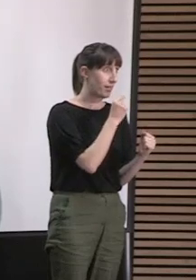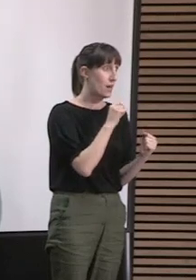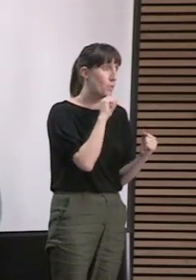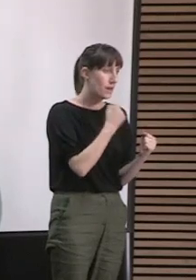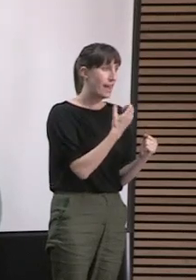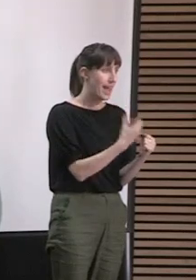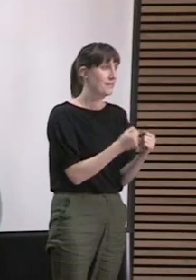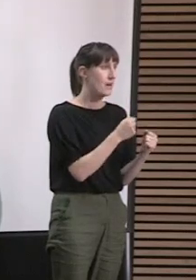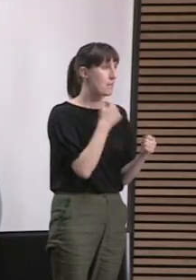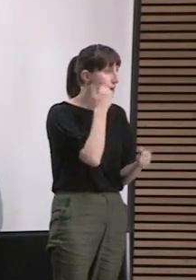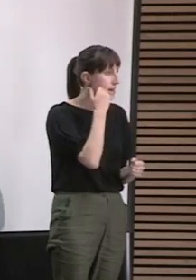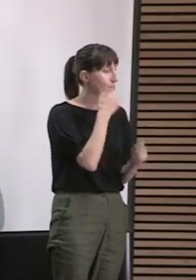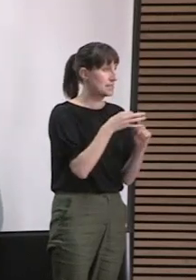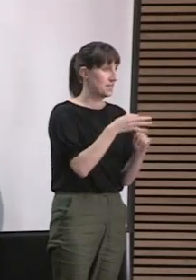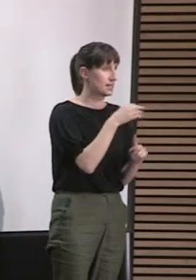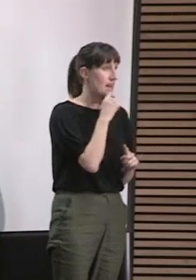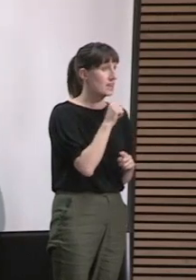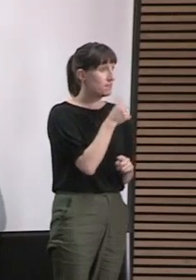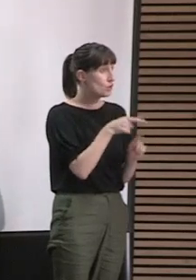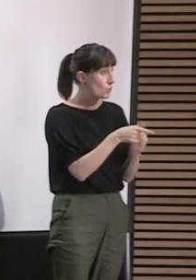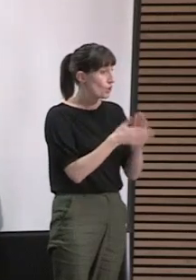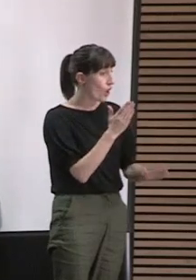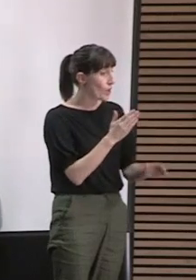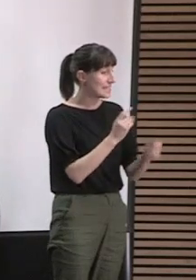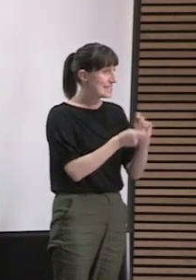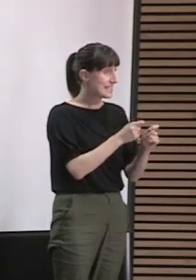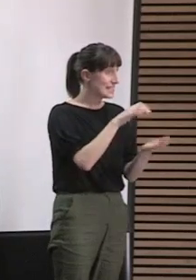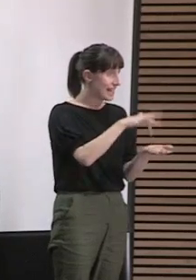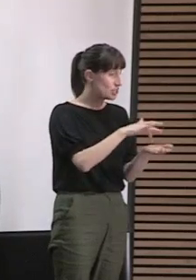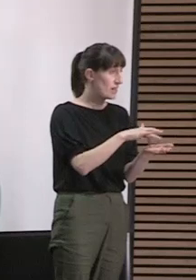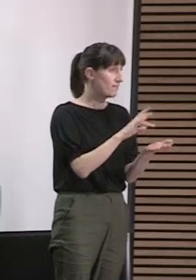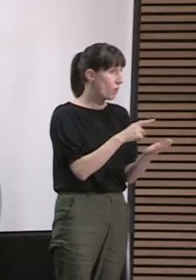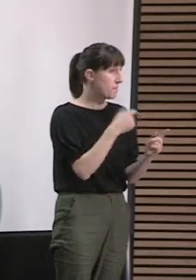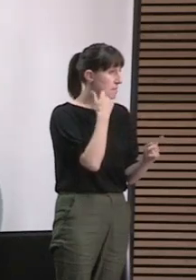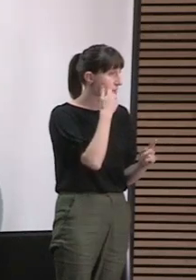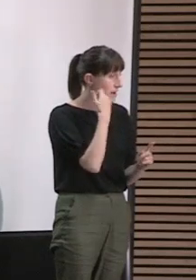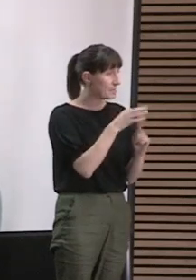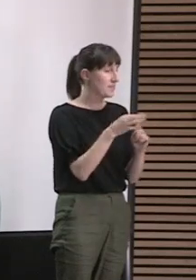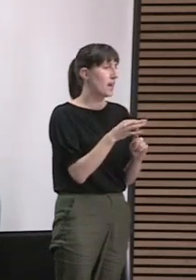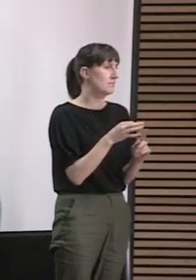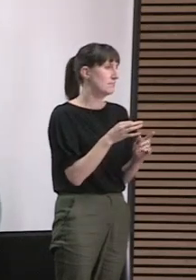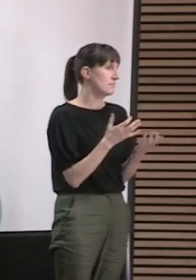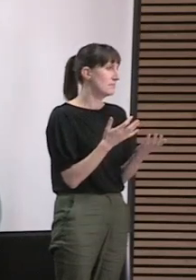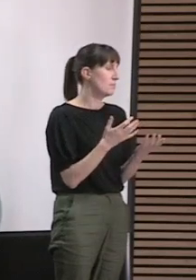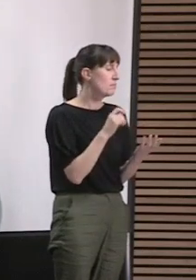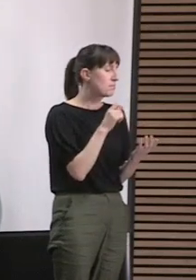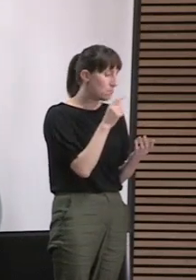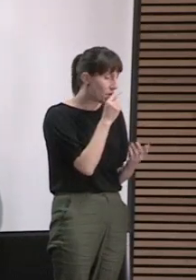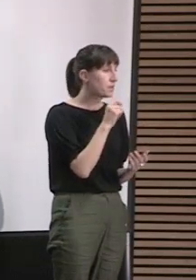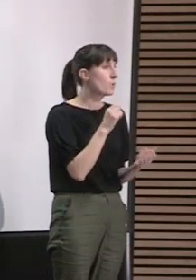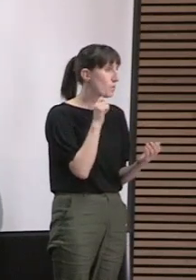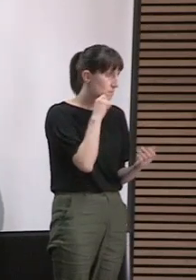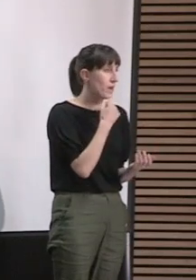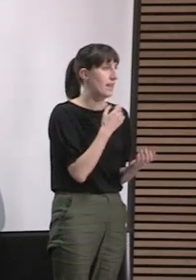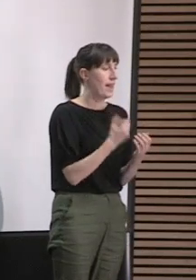are going to be tested, they will see Māori and Pacifica staff as part of the teams. Okay, last couple of Minister, questions. what did you make of Judith Collins